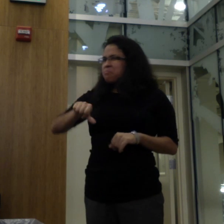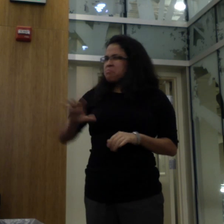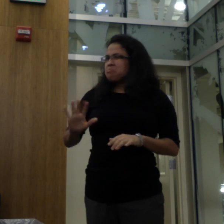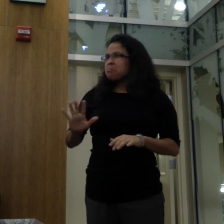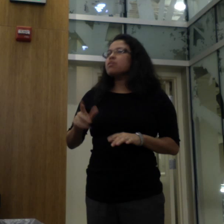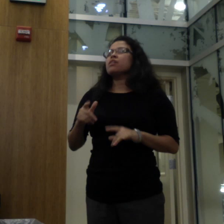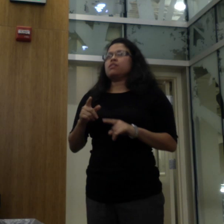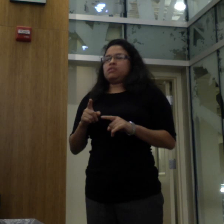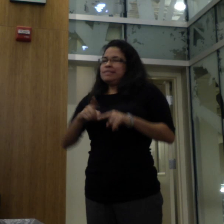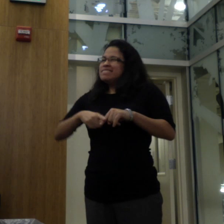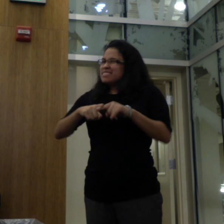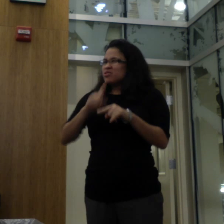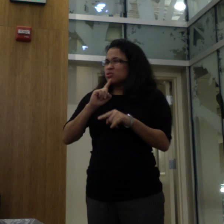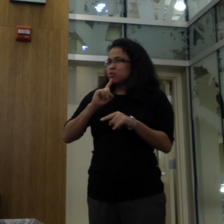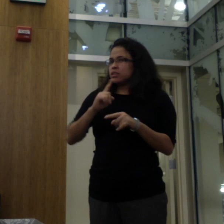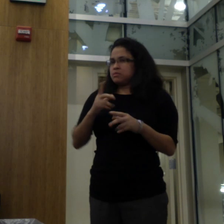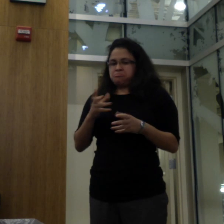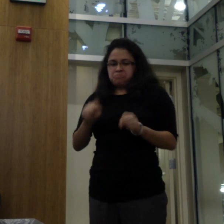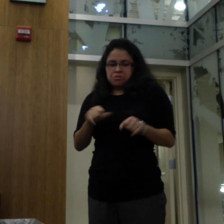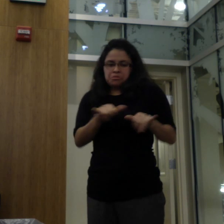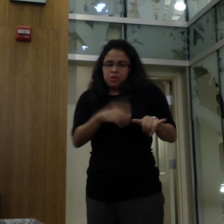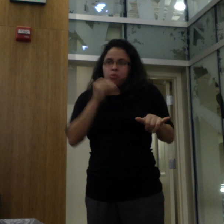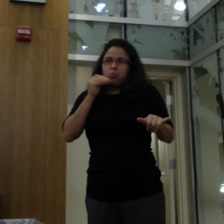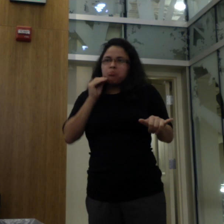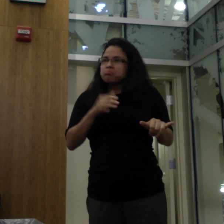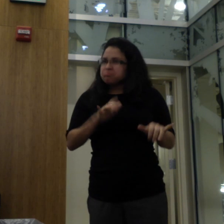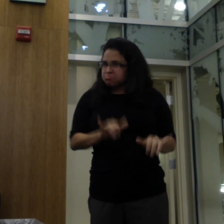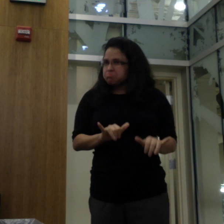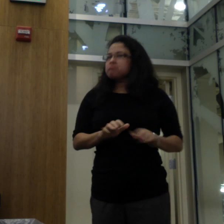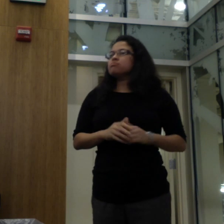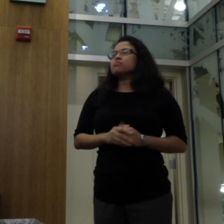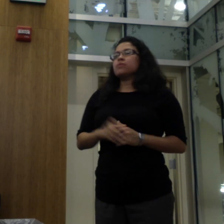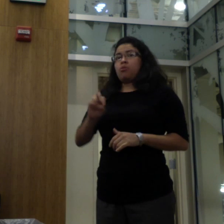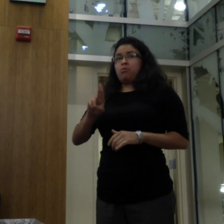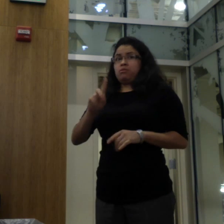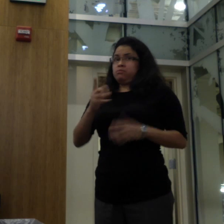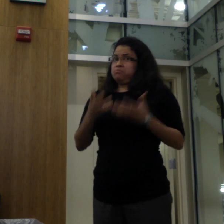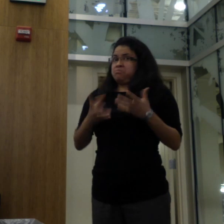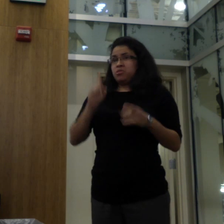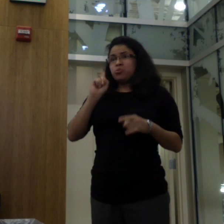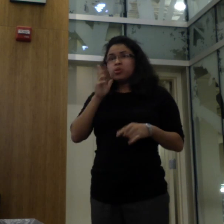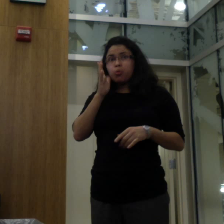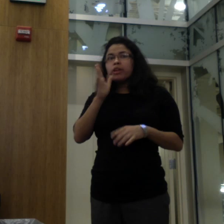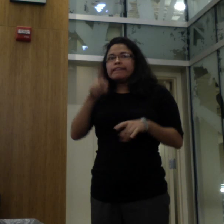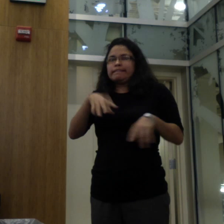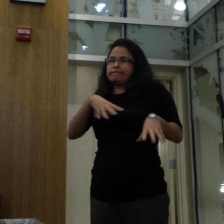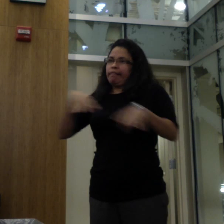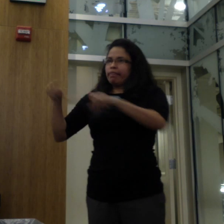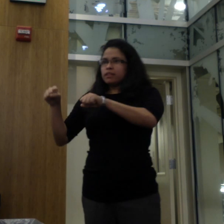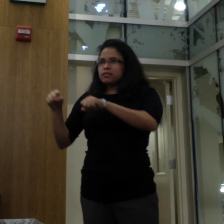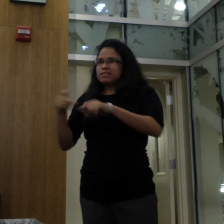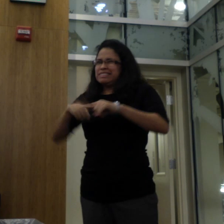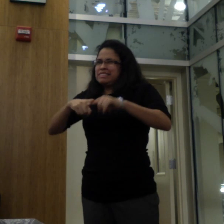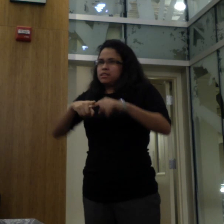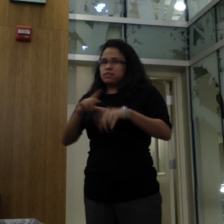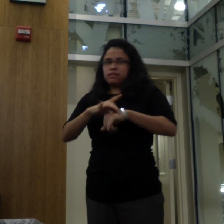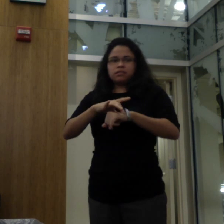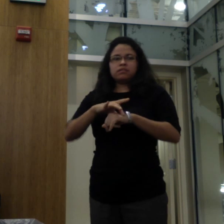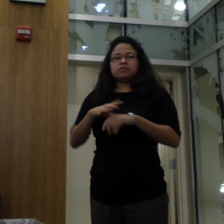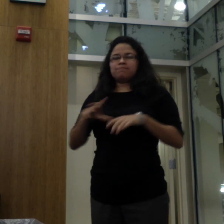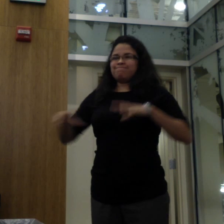be better to just stay in place, or you may have to get out. So maybe we'll put kind of,